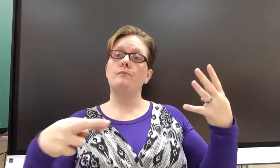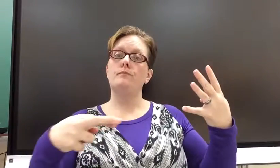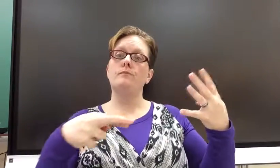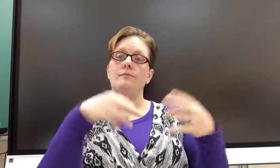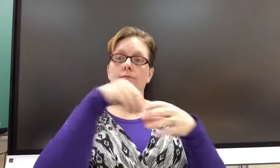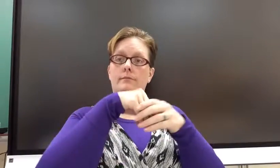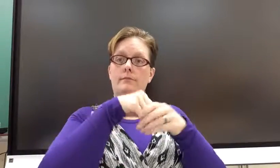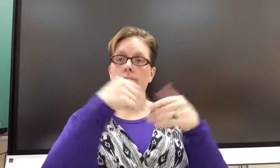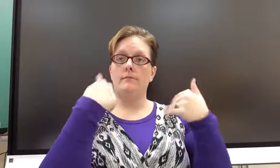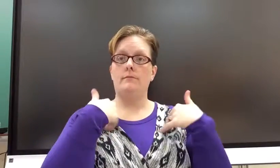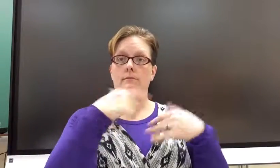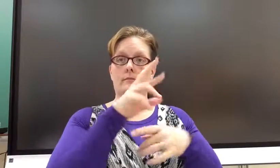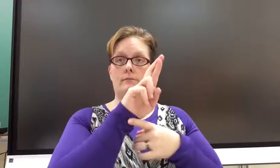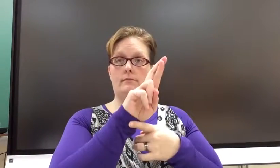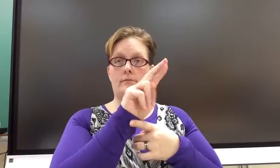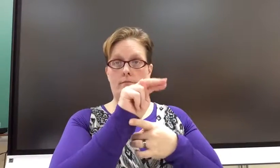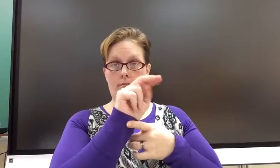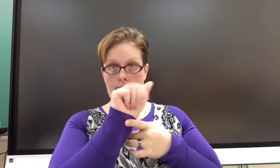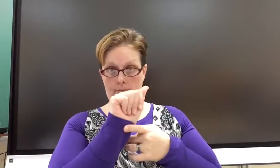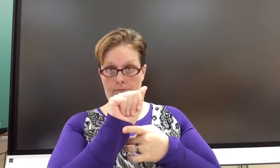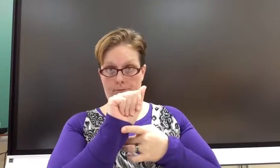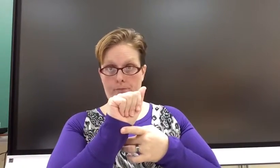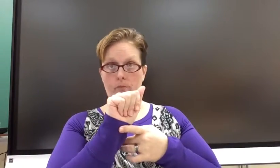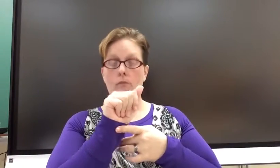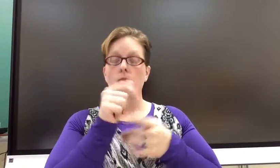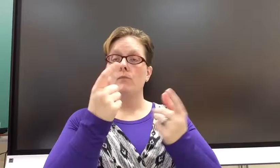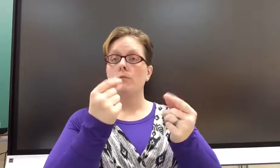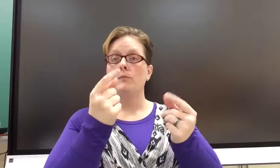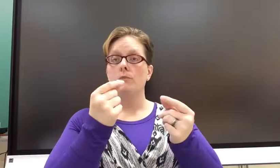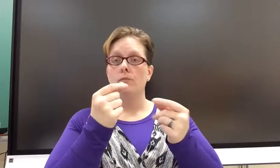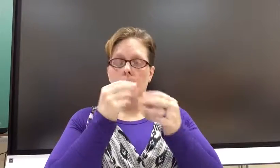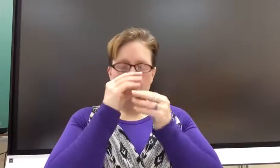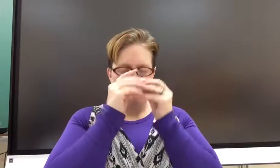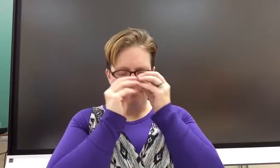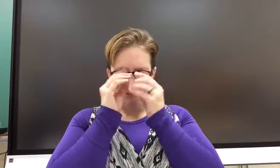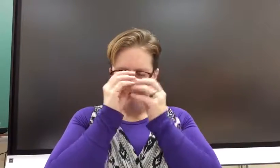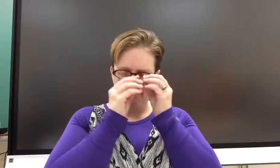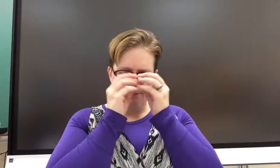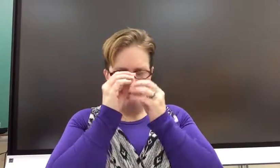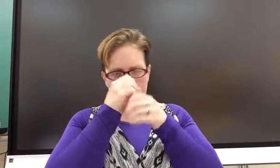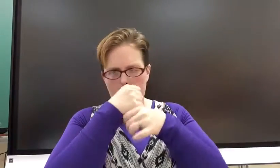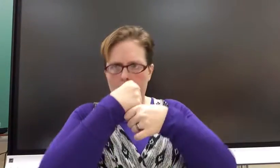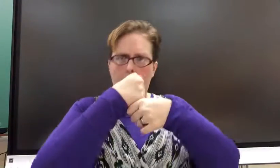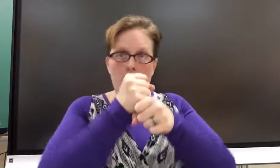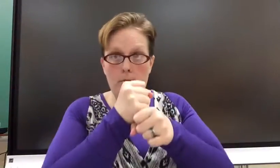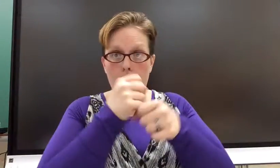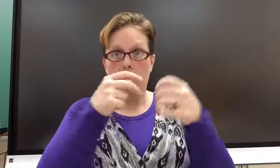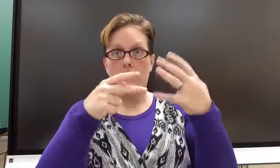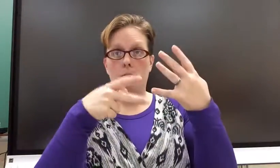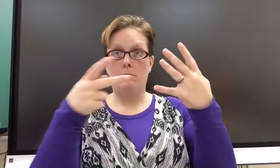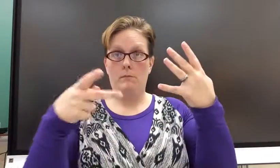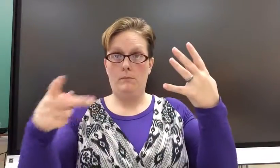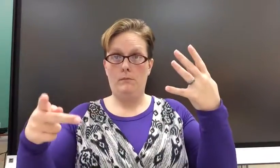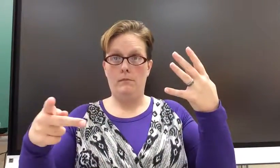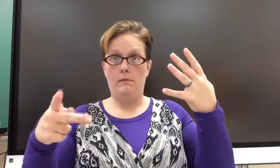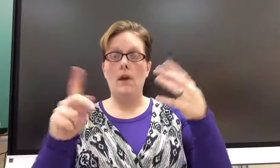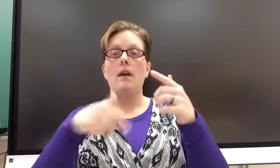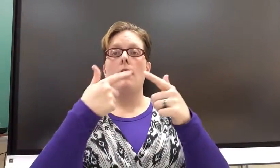protein. Protein has ribosomes in it. It's in the RNA. So those two will come together